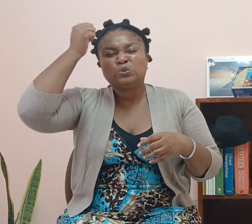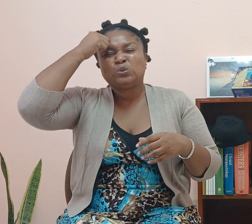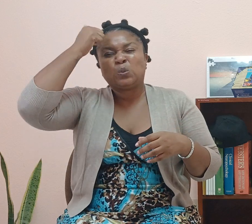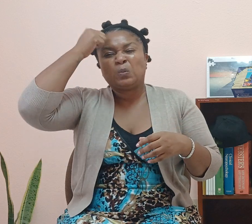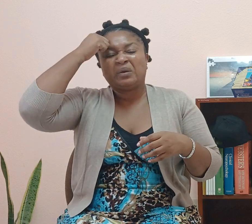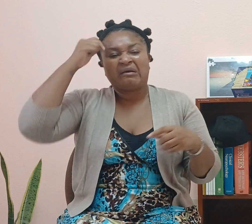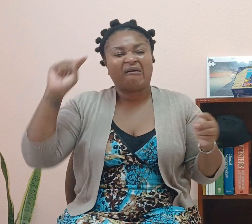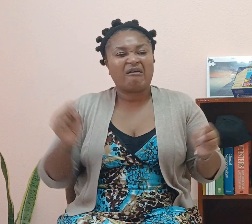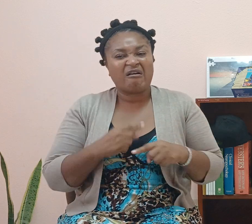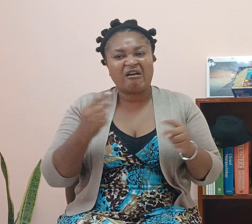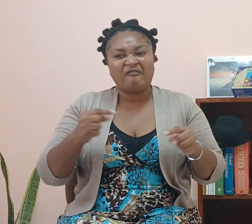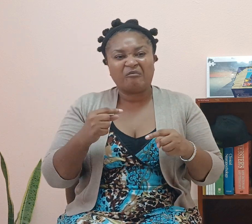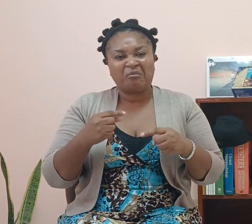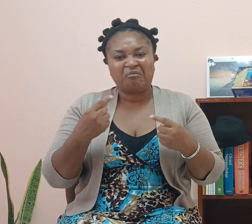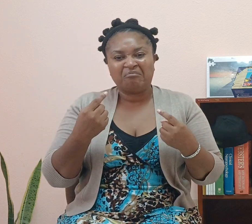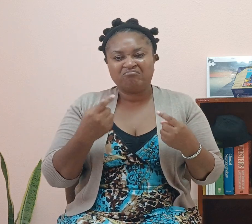and destruction.